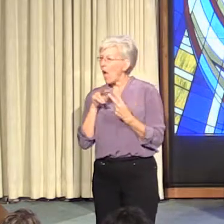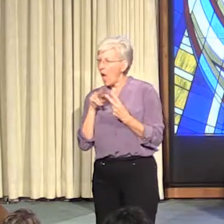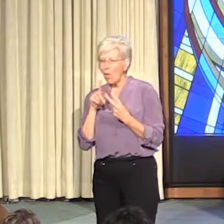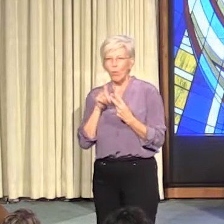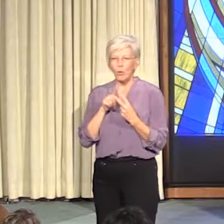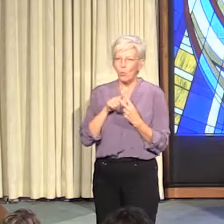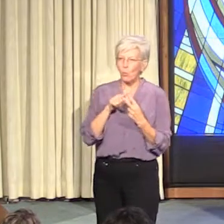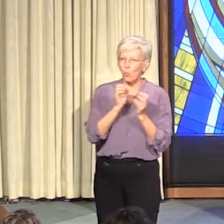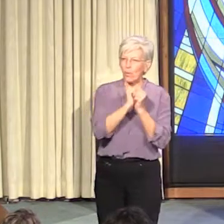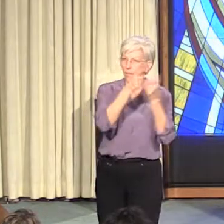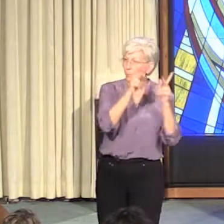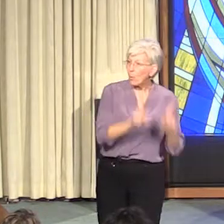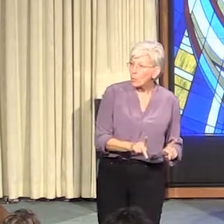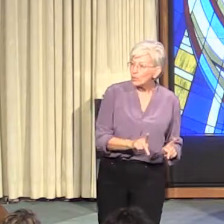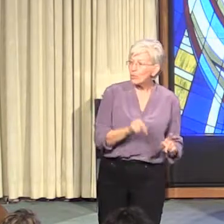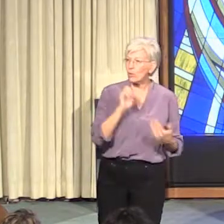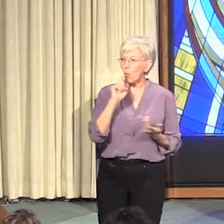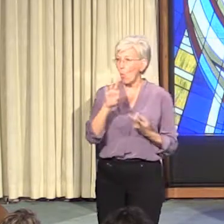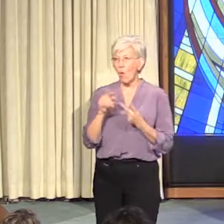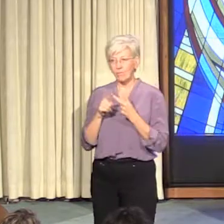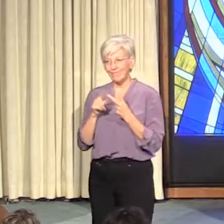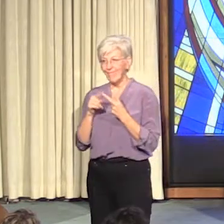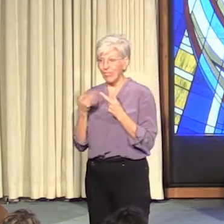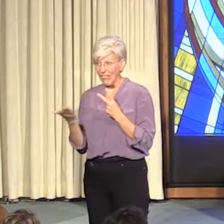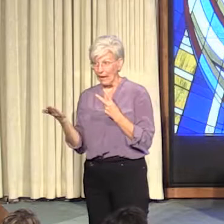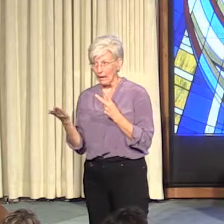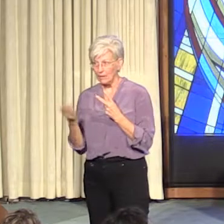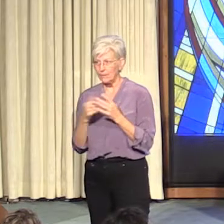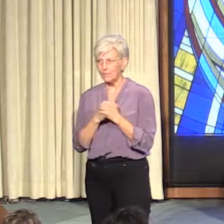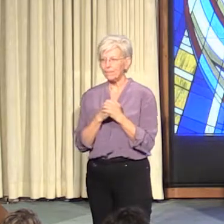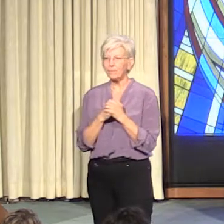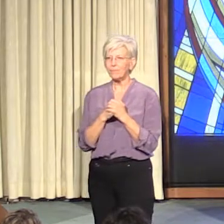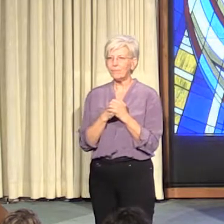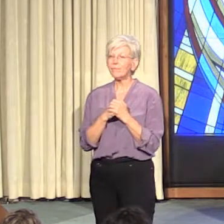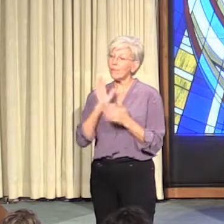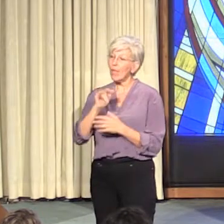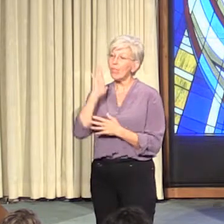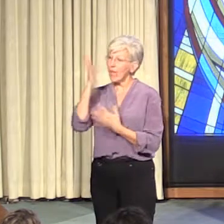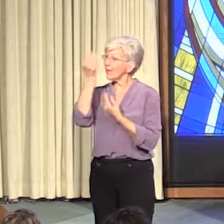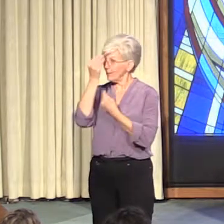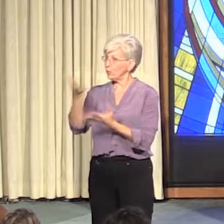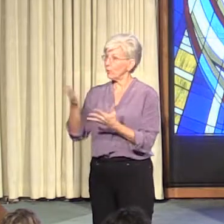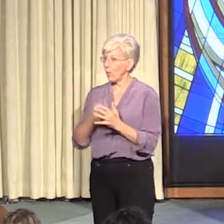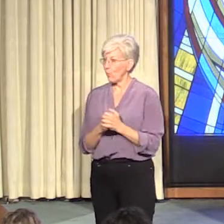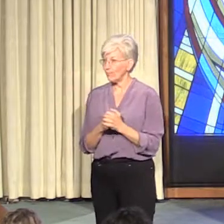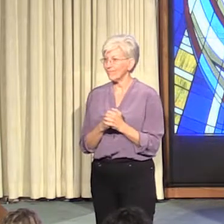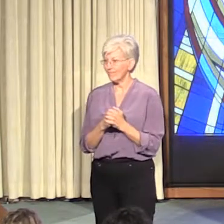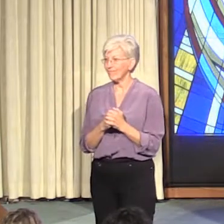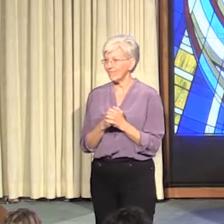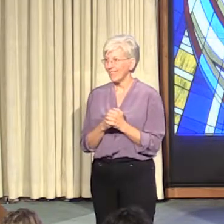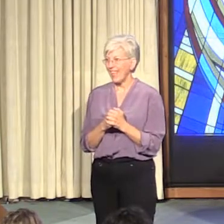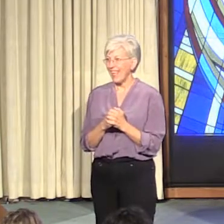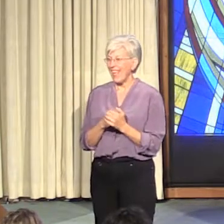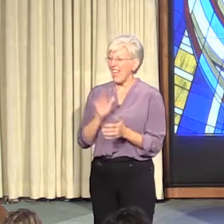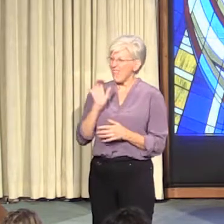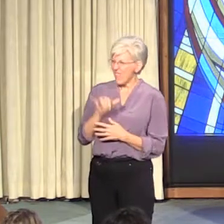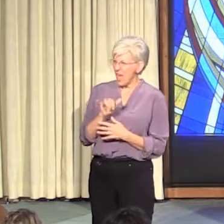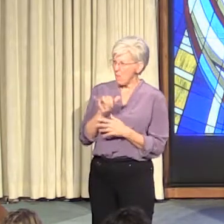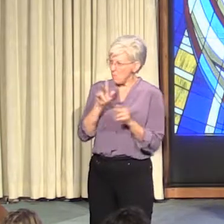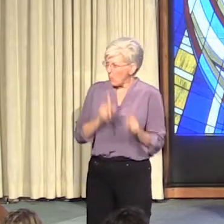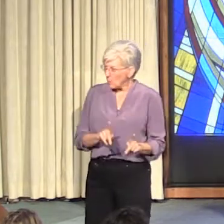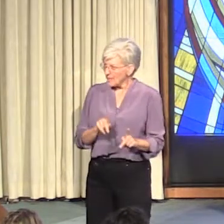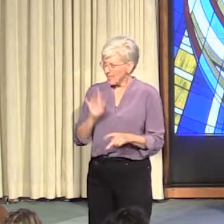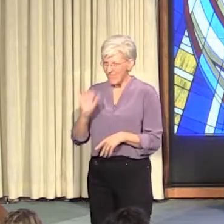a particular person or a particular thing. That'll let you know that, hey, that person or that thing